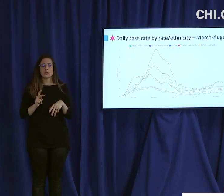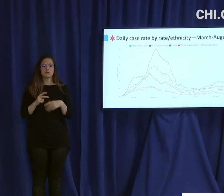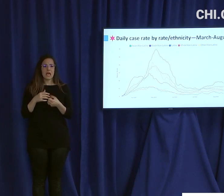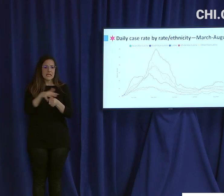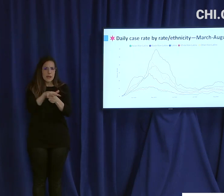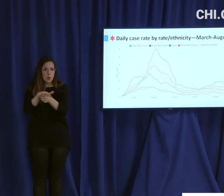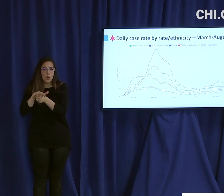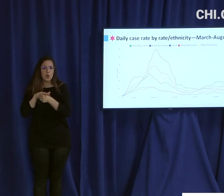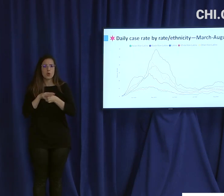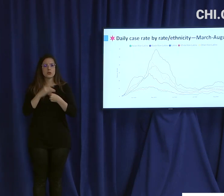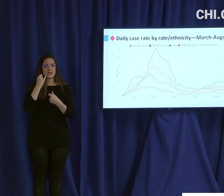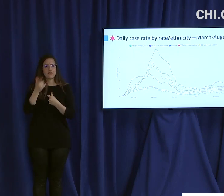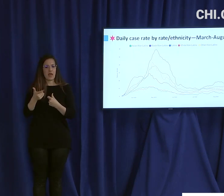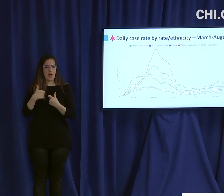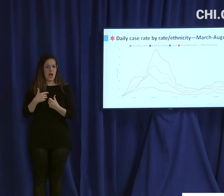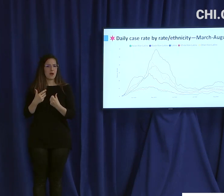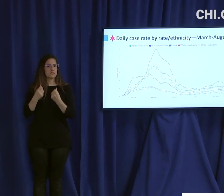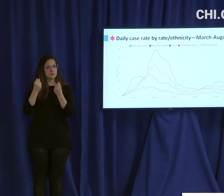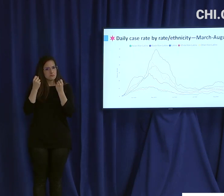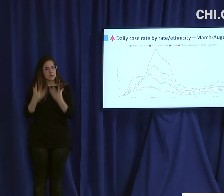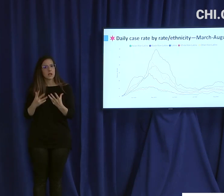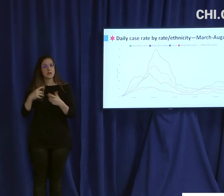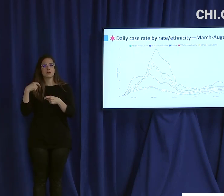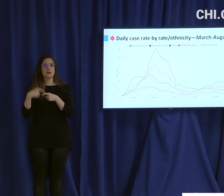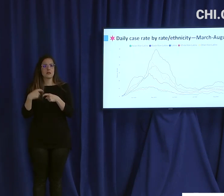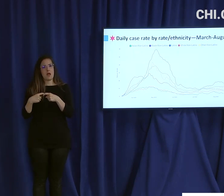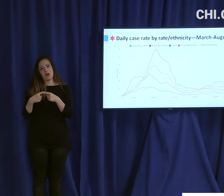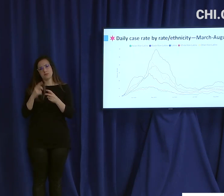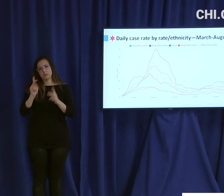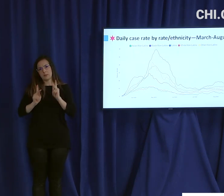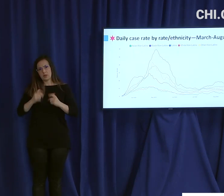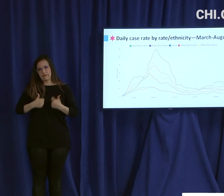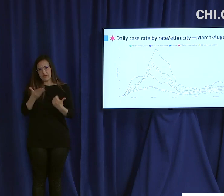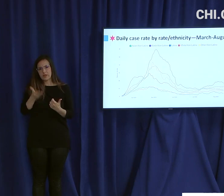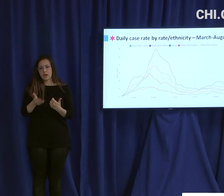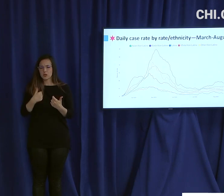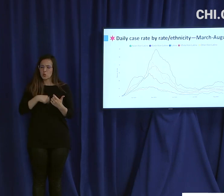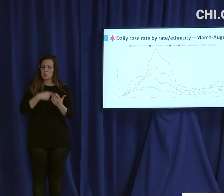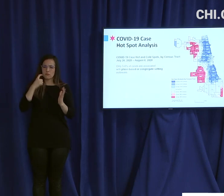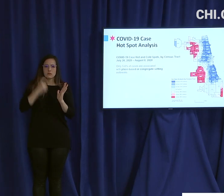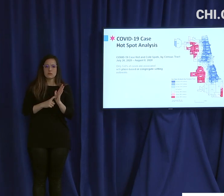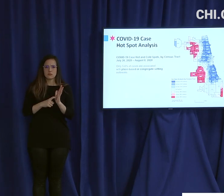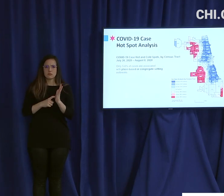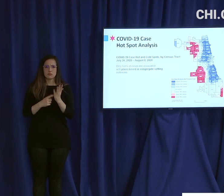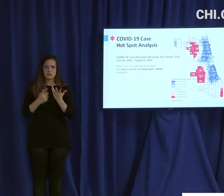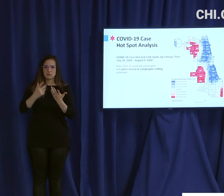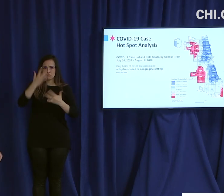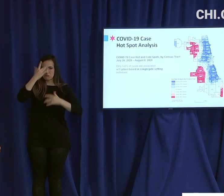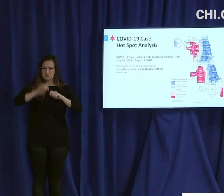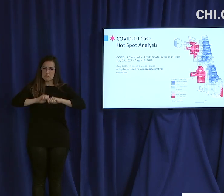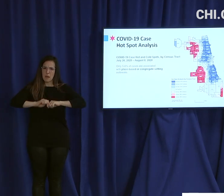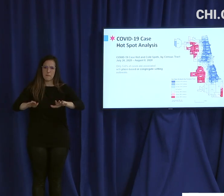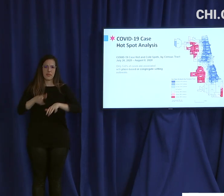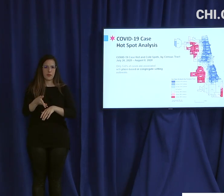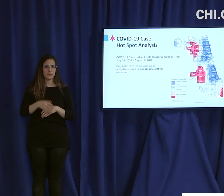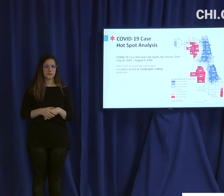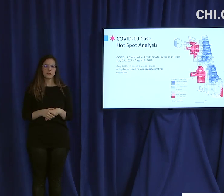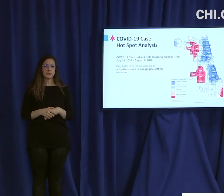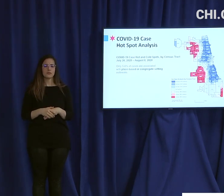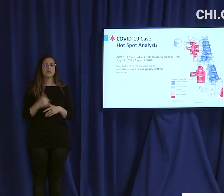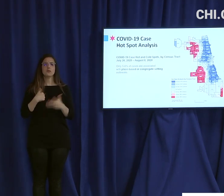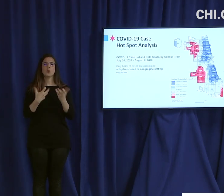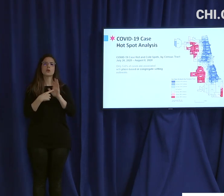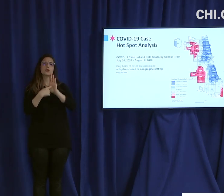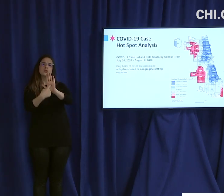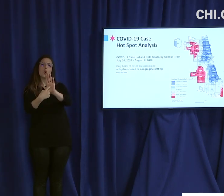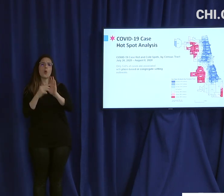heavily Latinx members within them, because we are disproportionately seeing spread of cases there. I want to highlight what that looks like